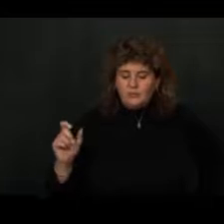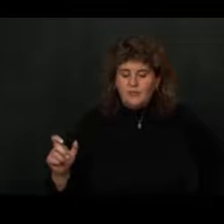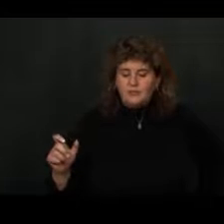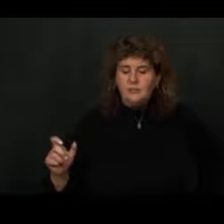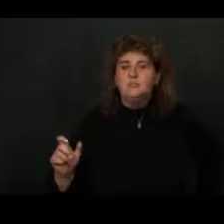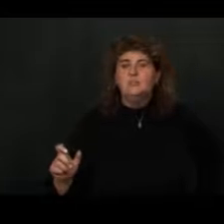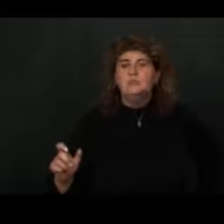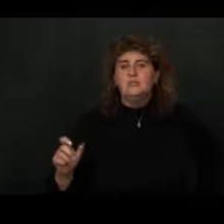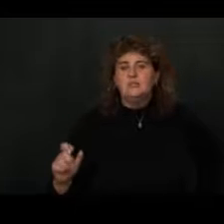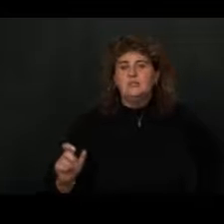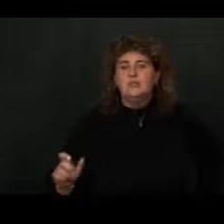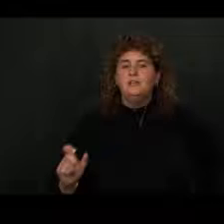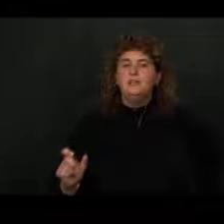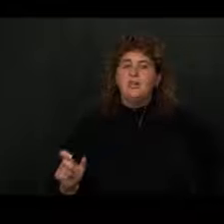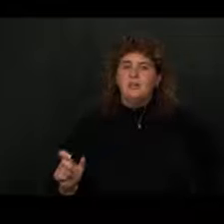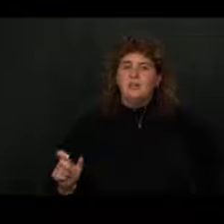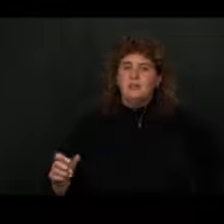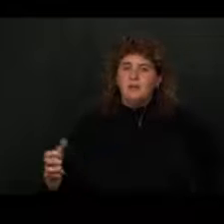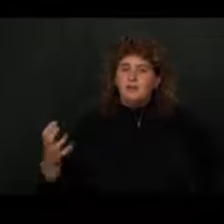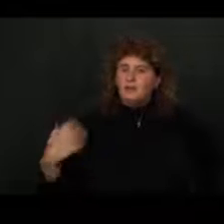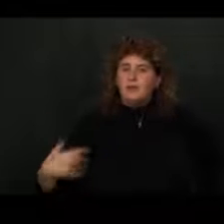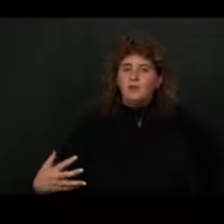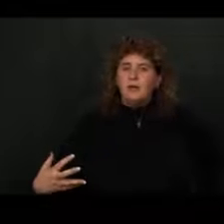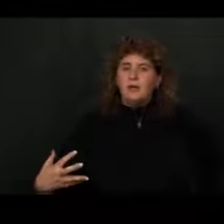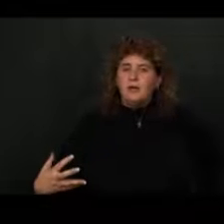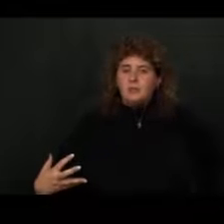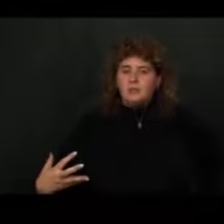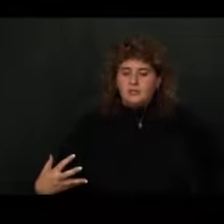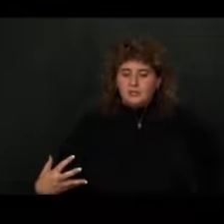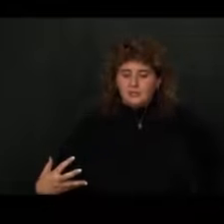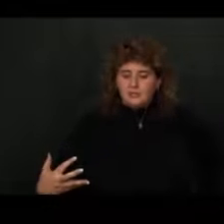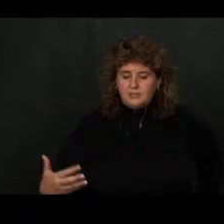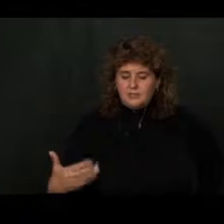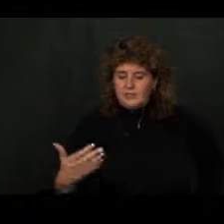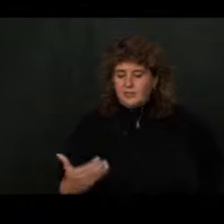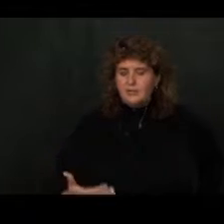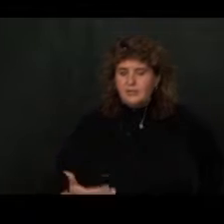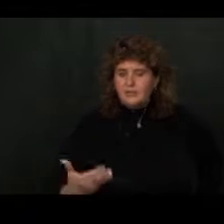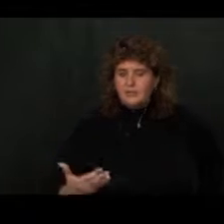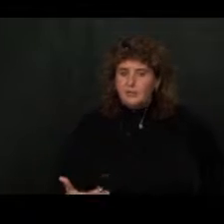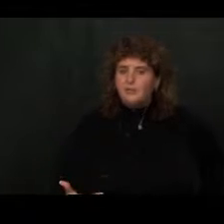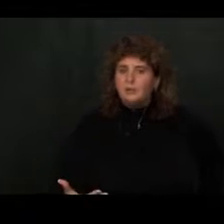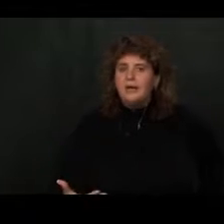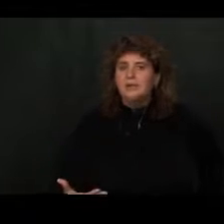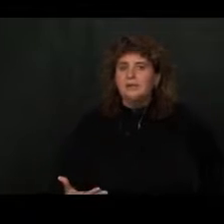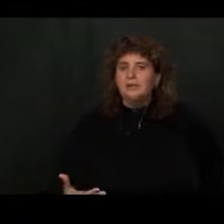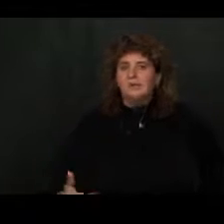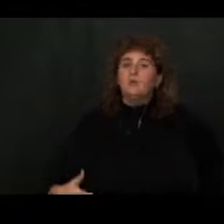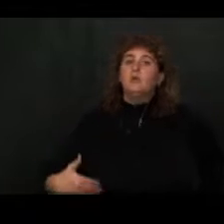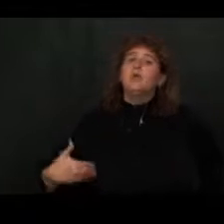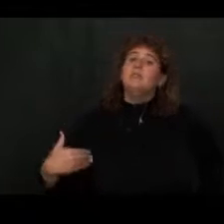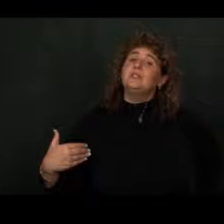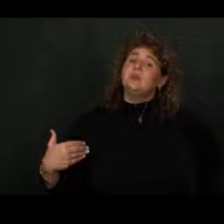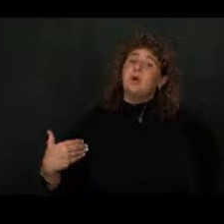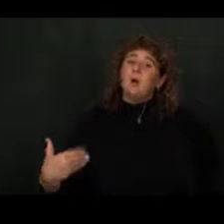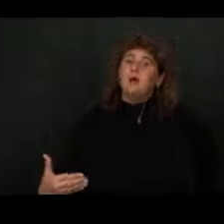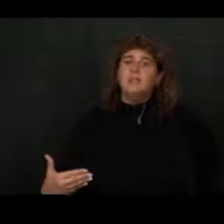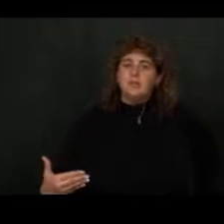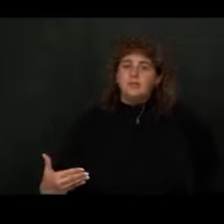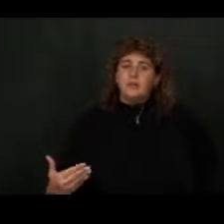that you would do to differentiate it, from other members in this species? And that would be novabicin. Or what's the quality that goes